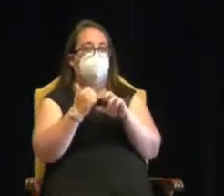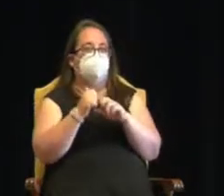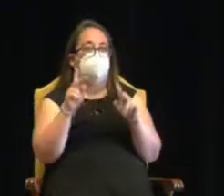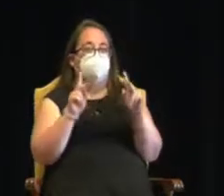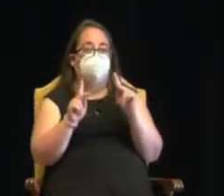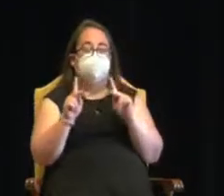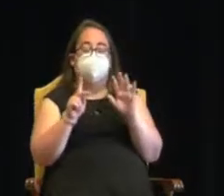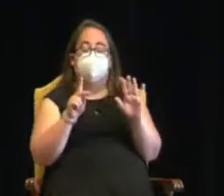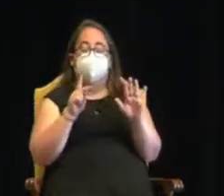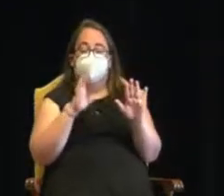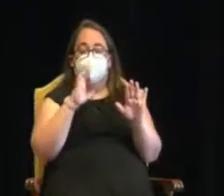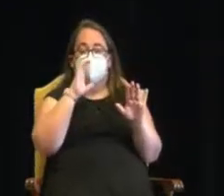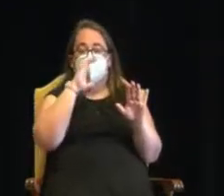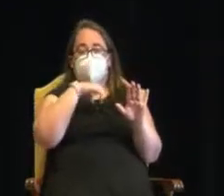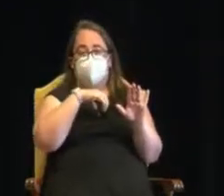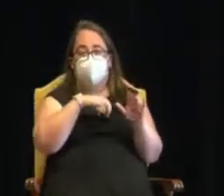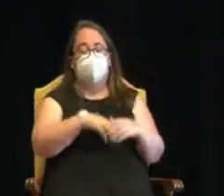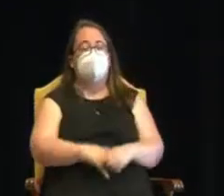eerie how